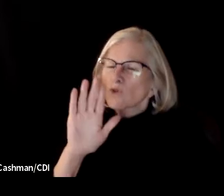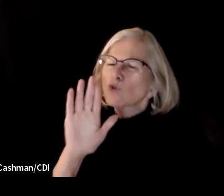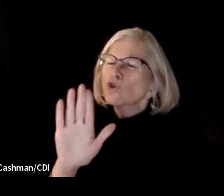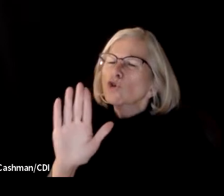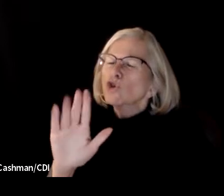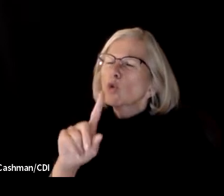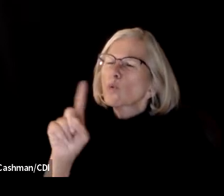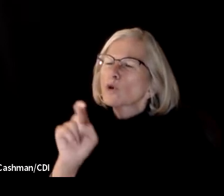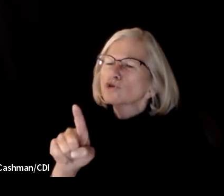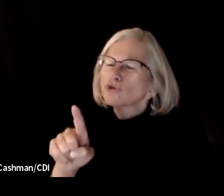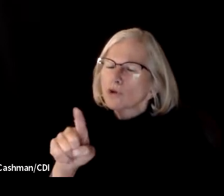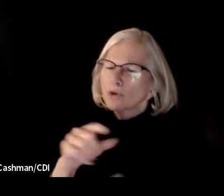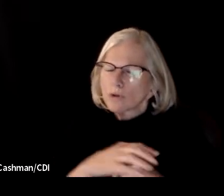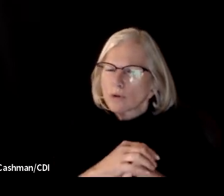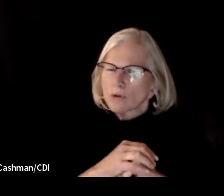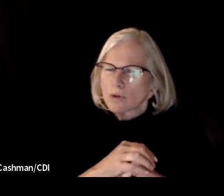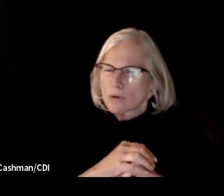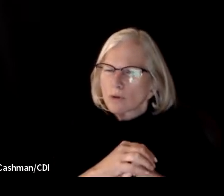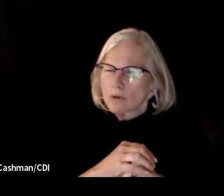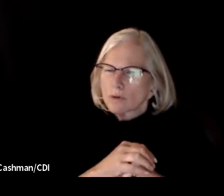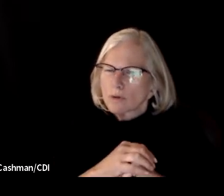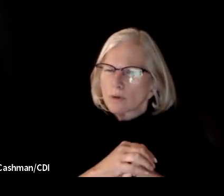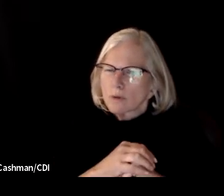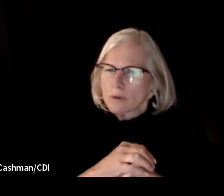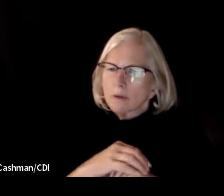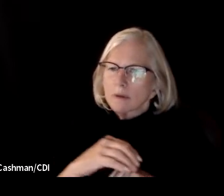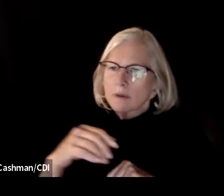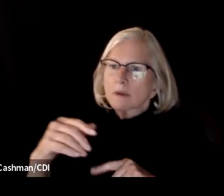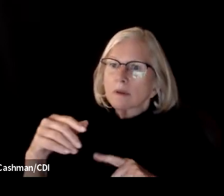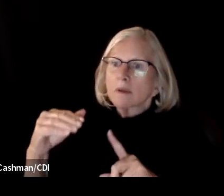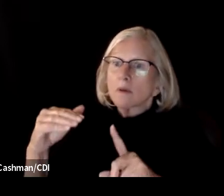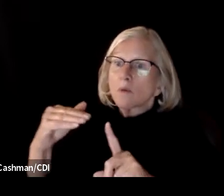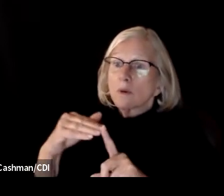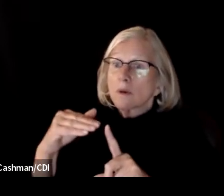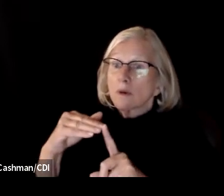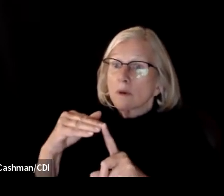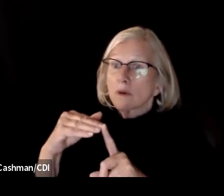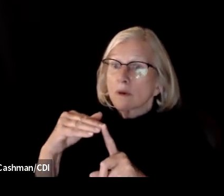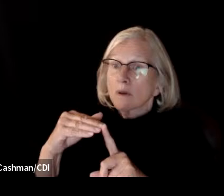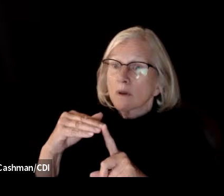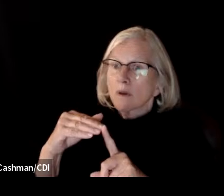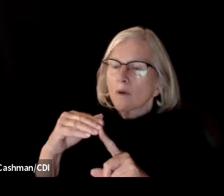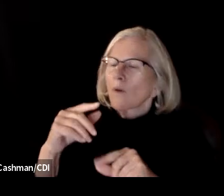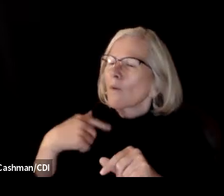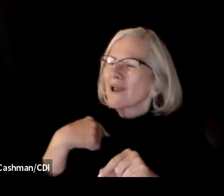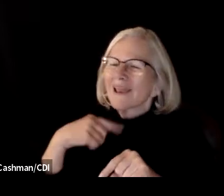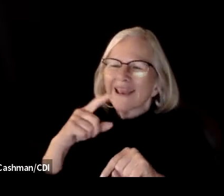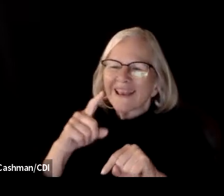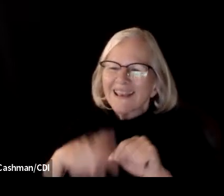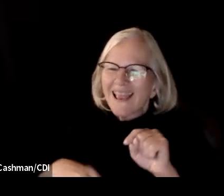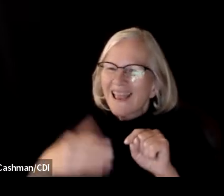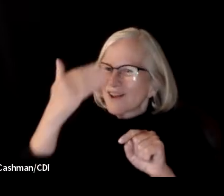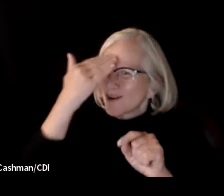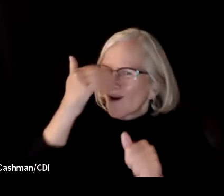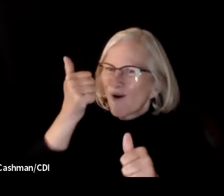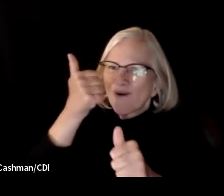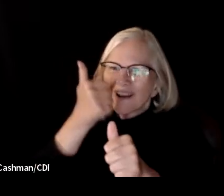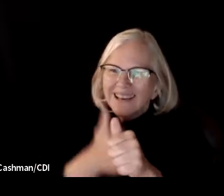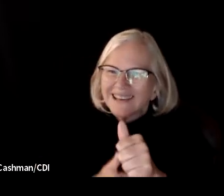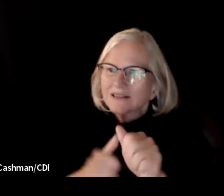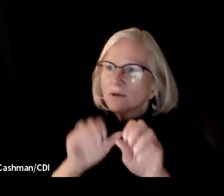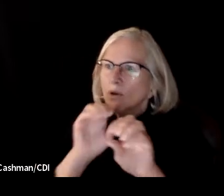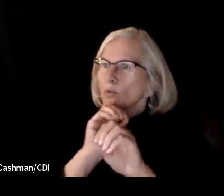that, obviously we can't know about every asymptomatic infection. If someone who's